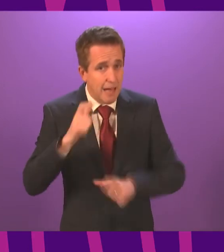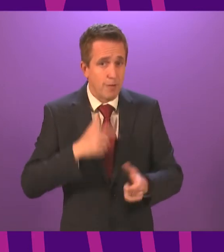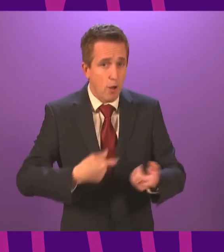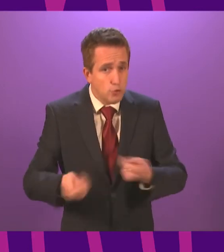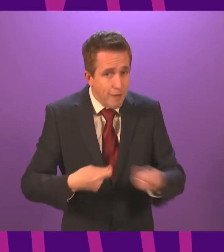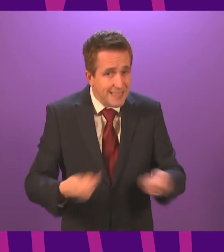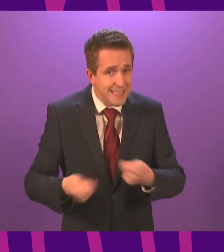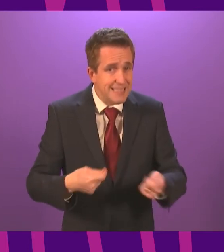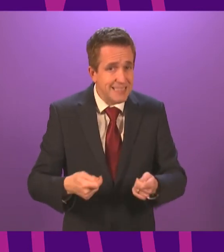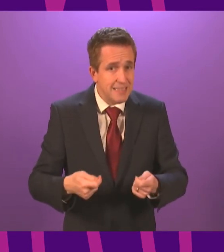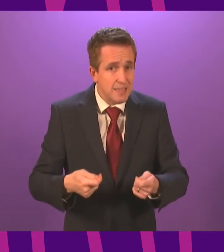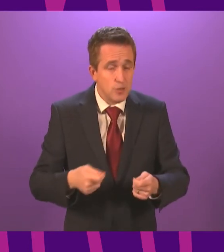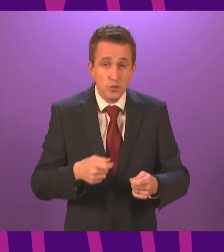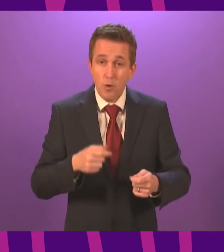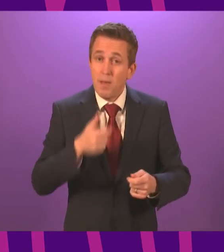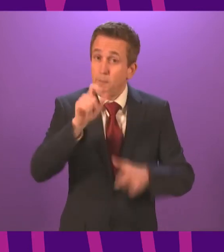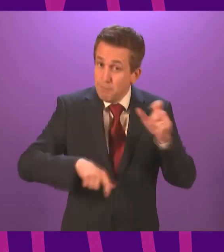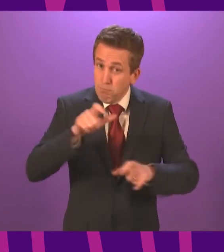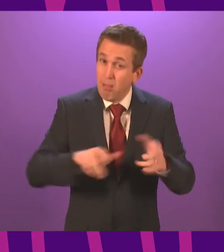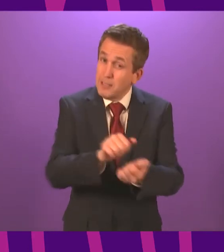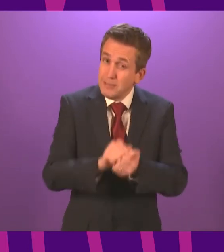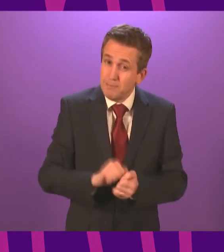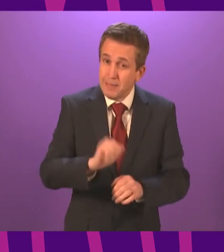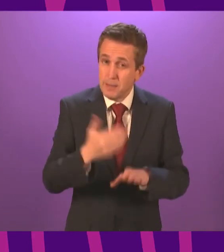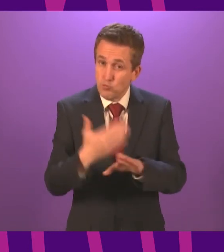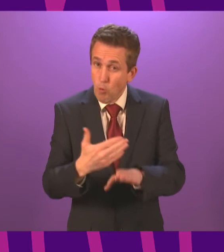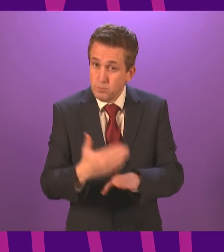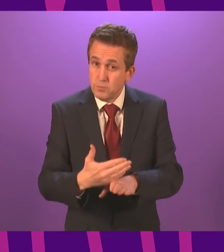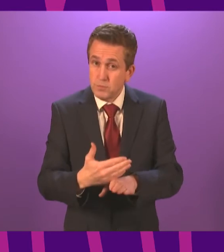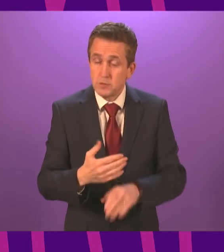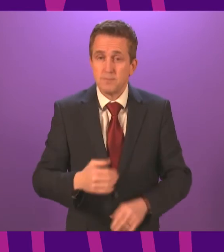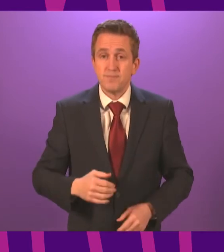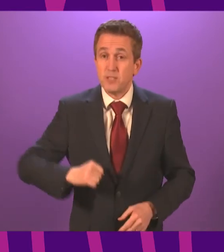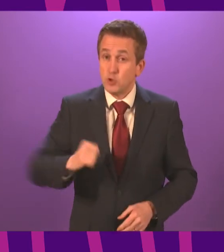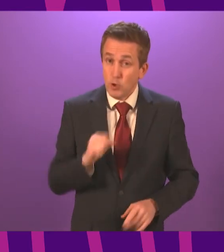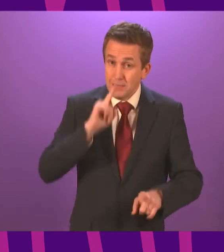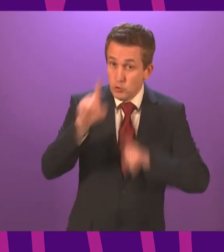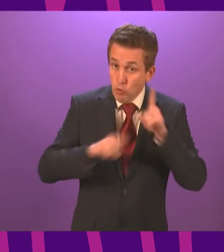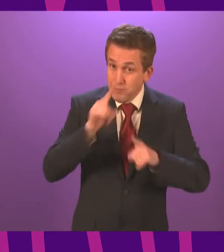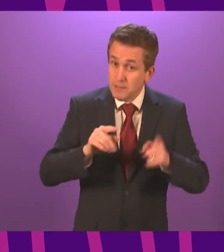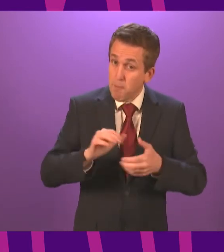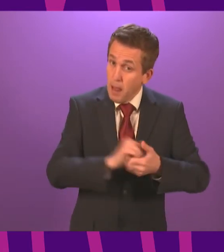that people have jobs to go to. As we've heard from the Scottish Tourism Alliance